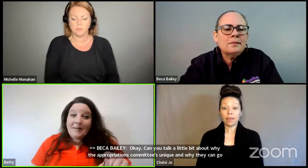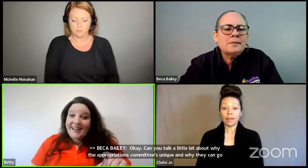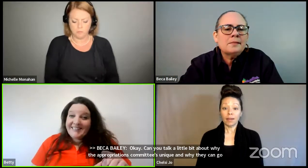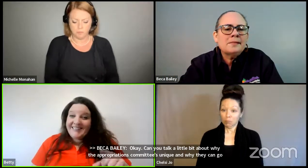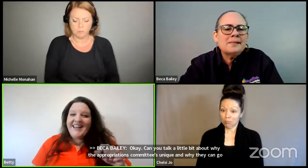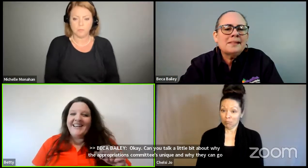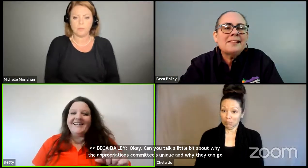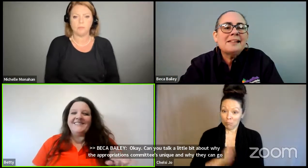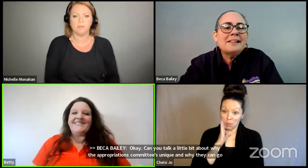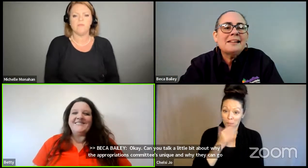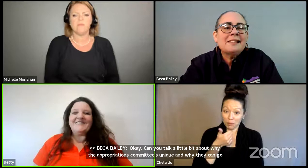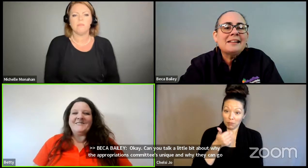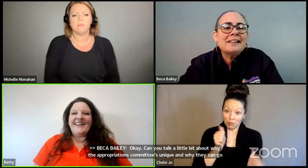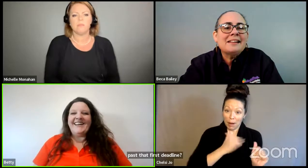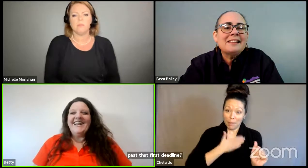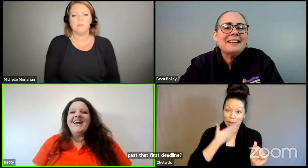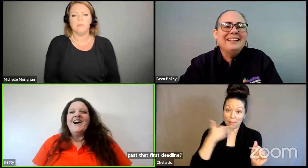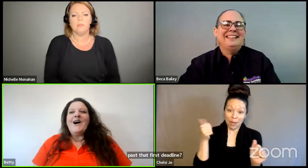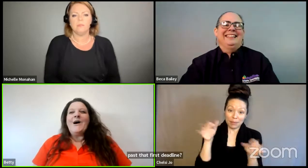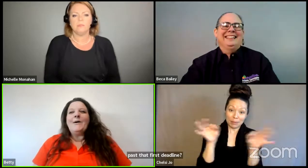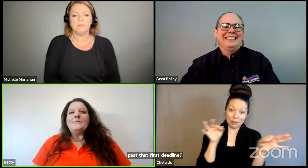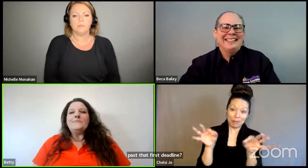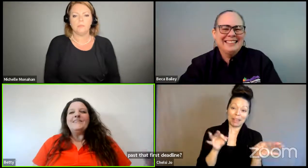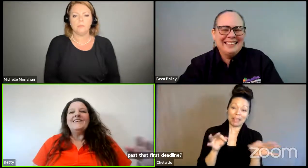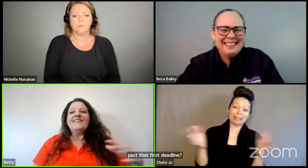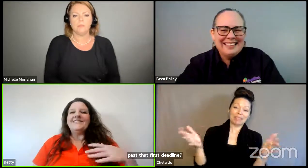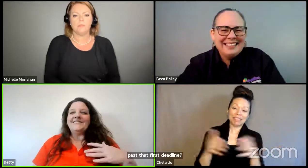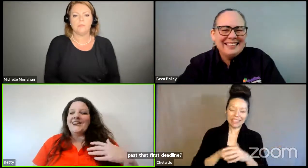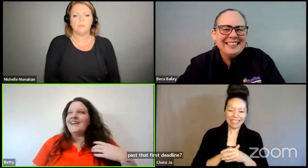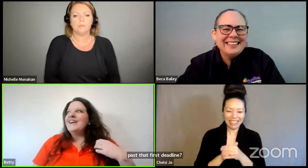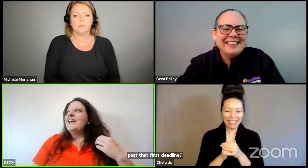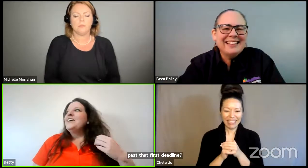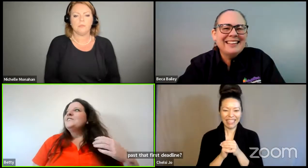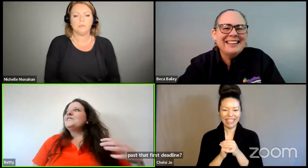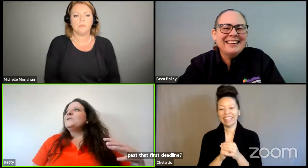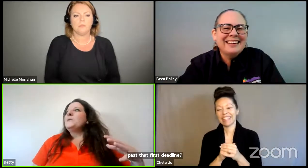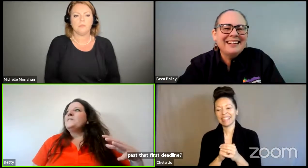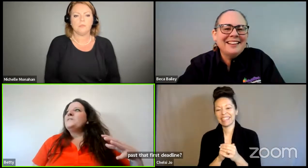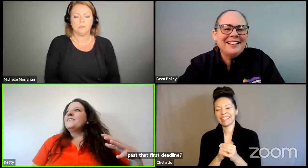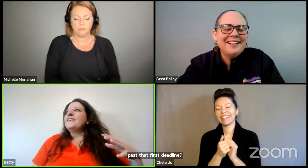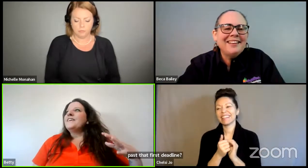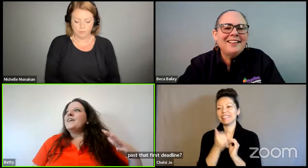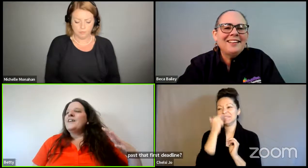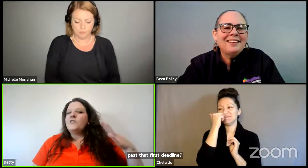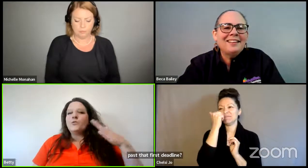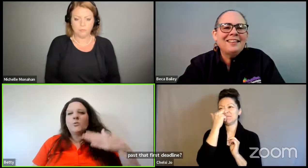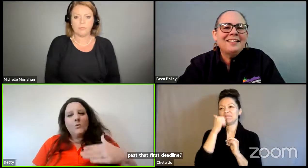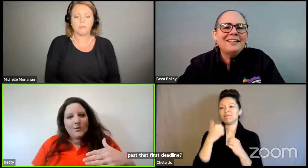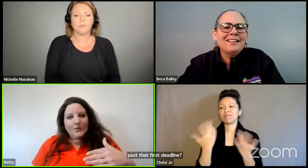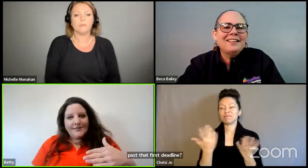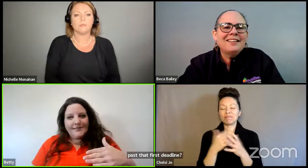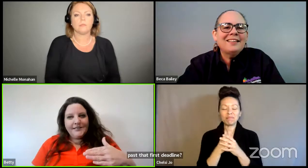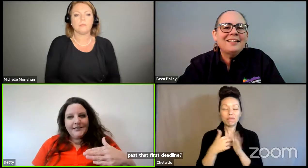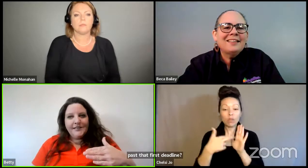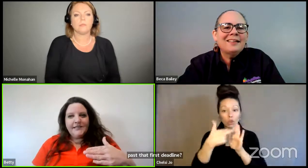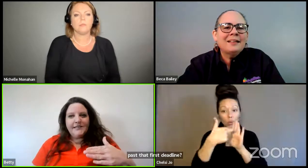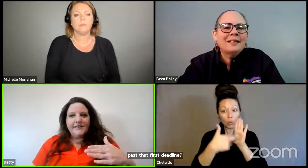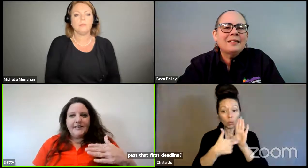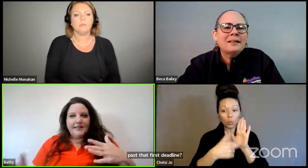will do my best to explain. Right? So in the